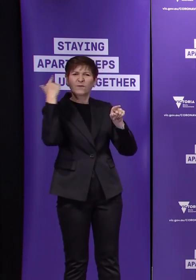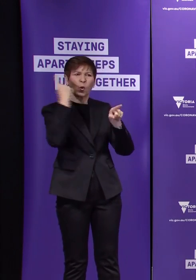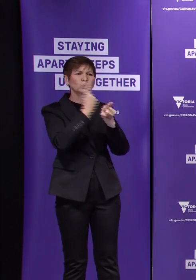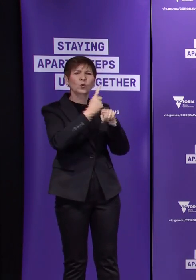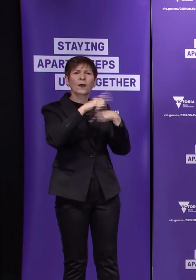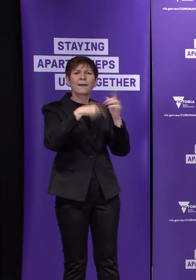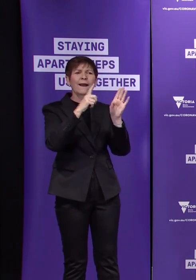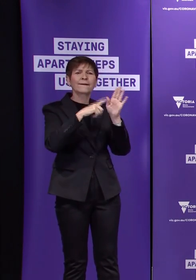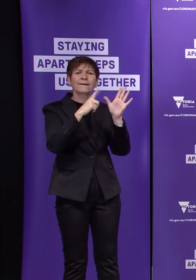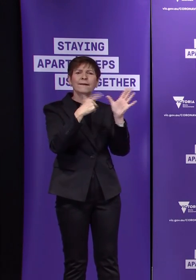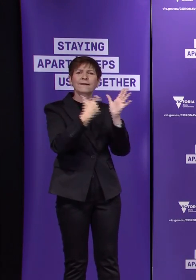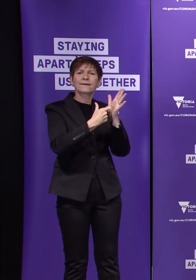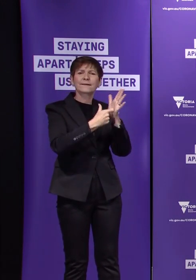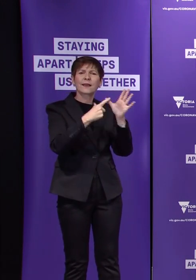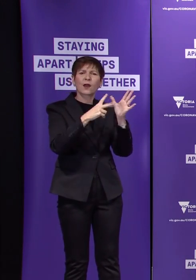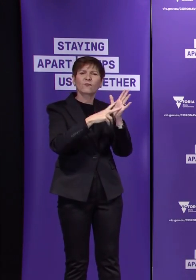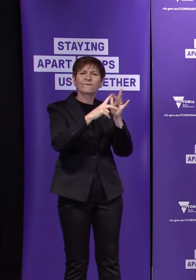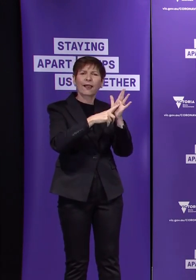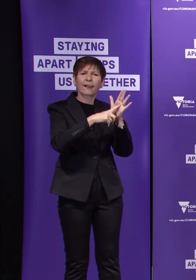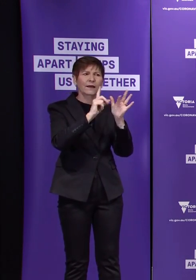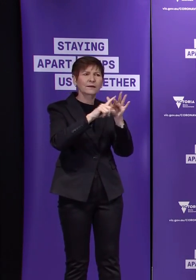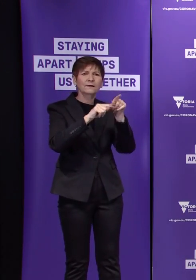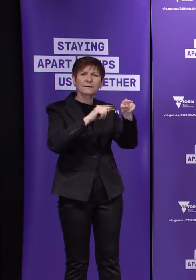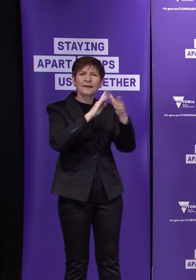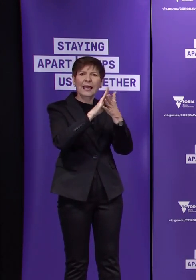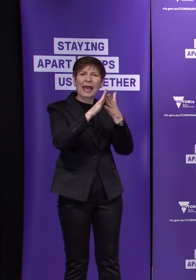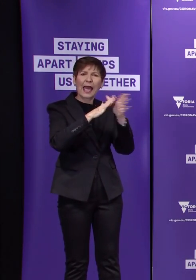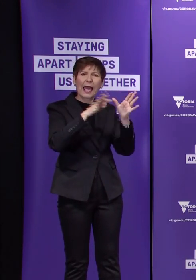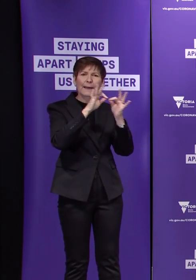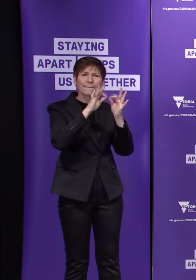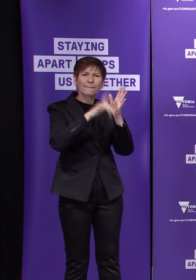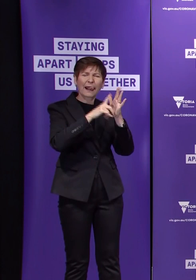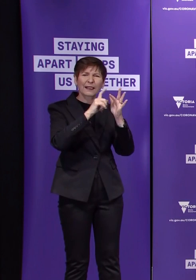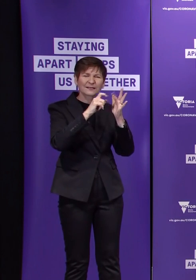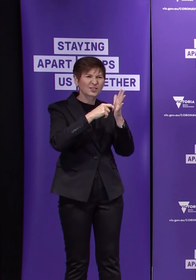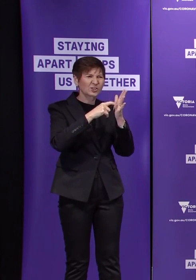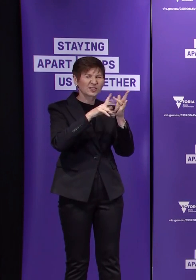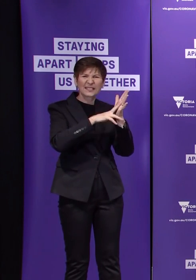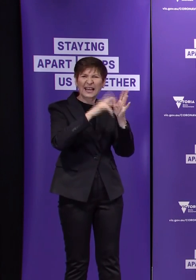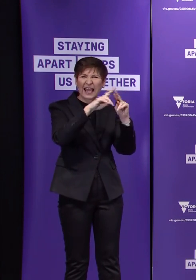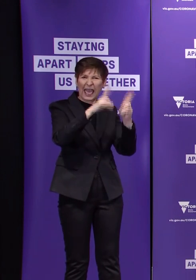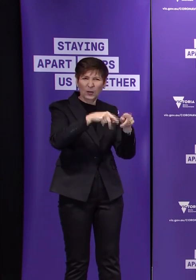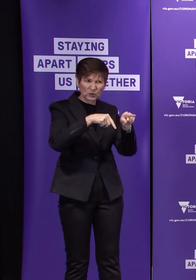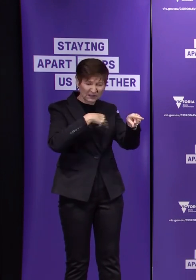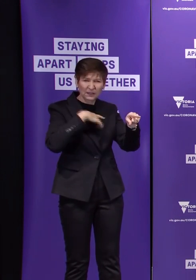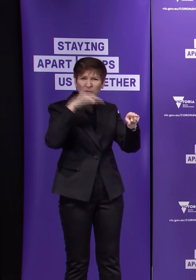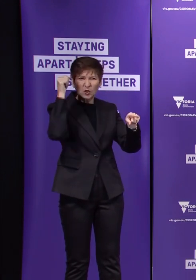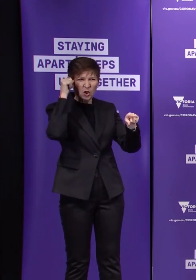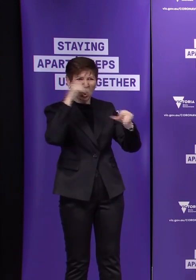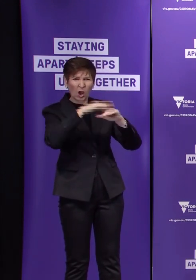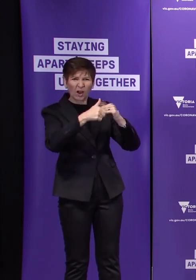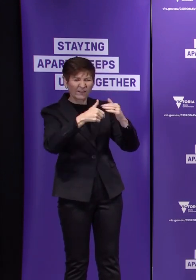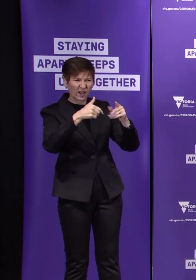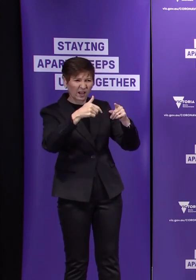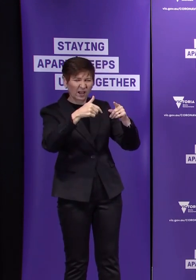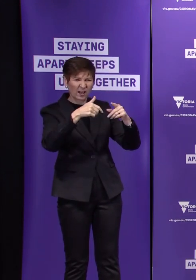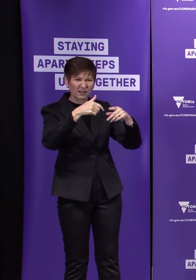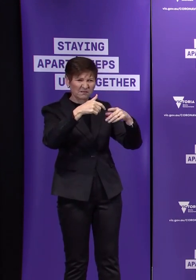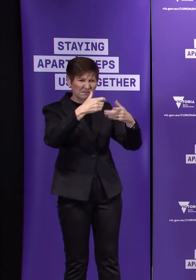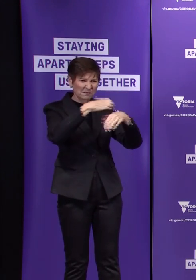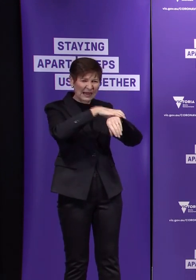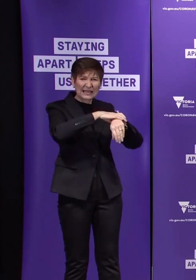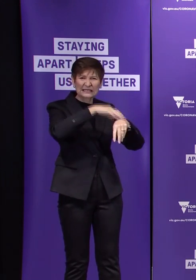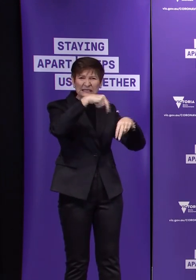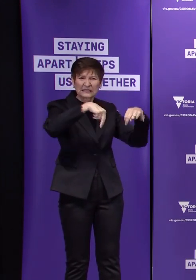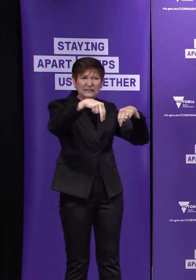Yeah, I'm not certain of the exact terms of engagement. The point I think for the purposes of clarity, I think the point I was trying to make was that may well